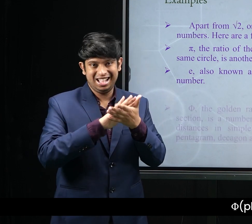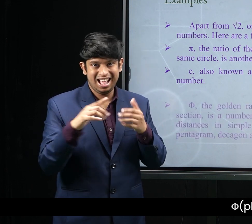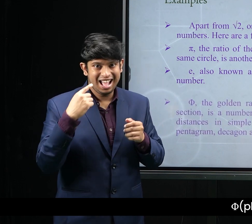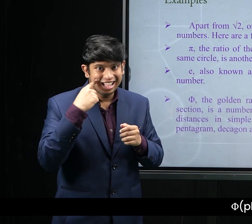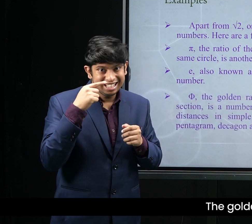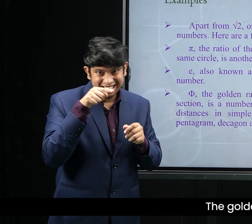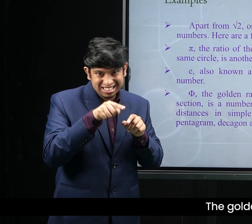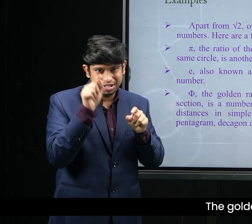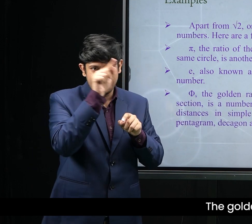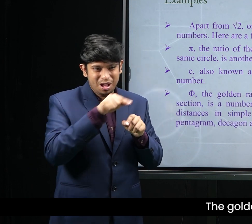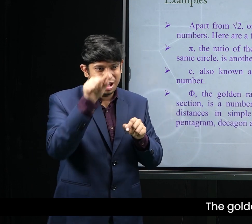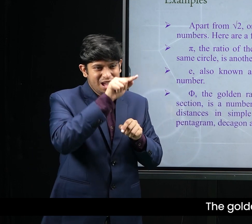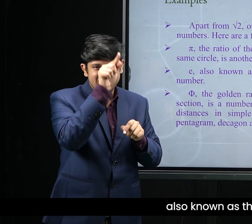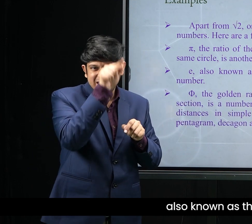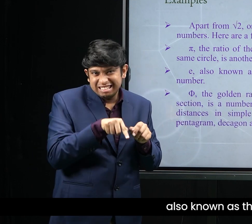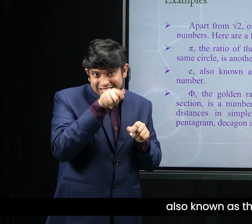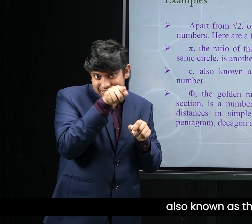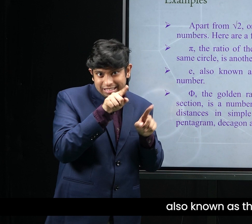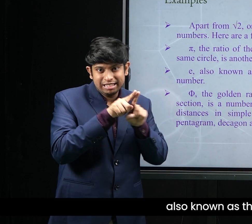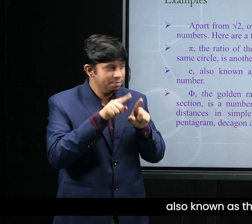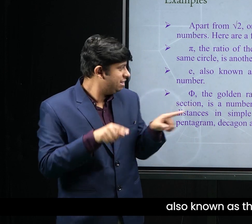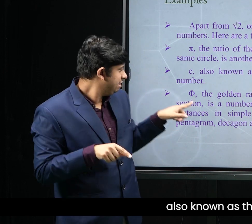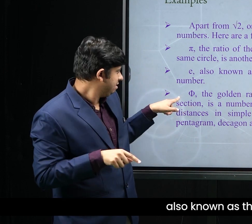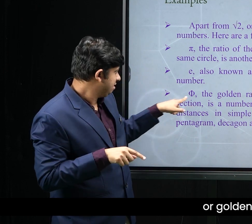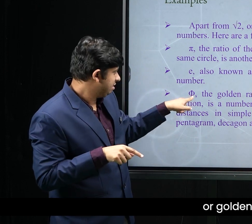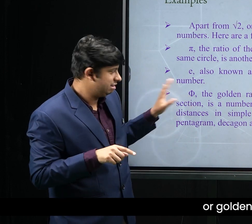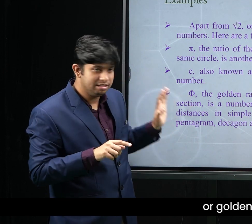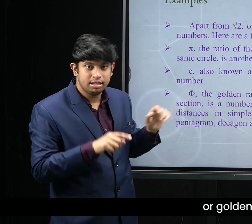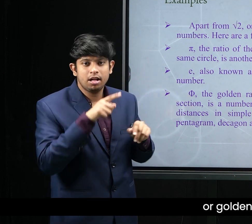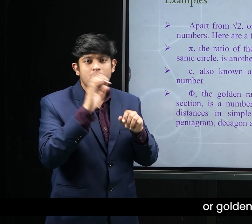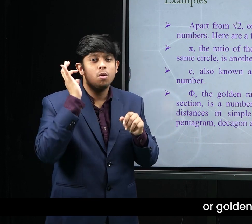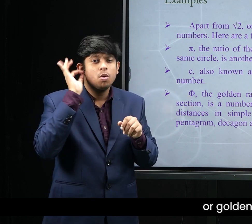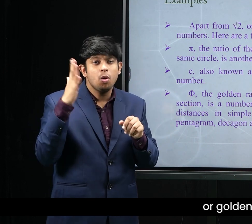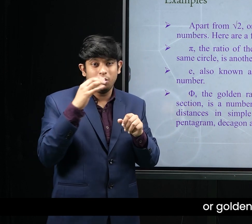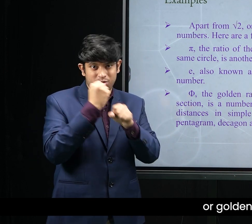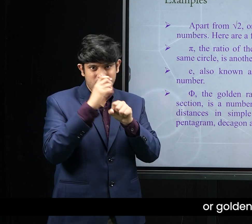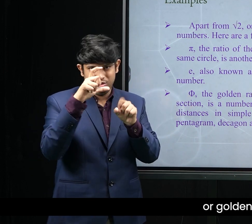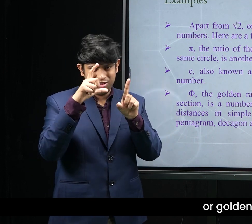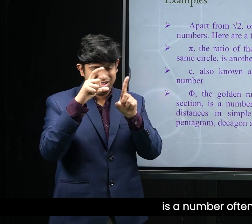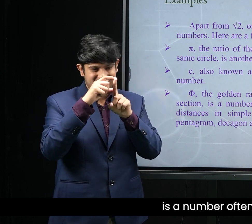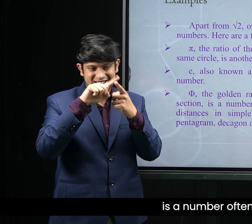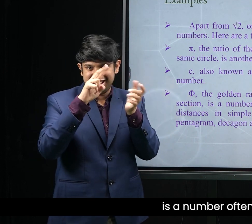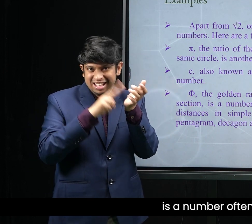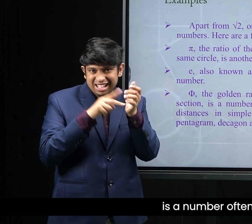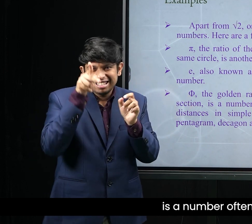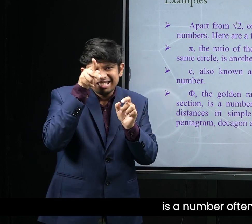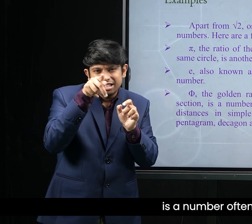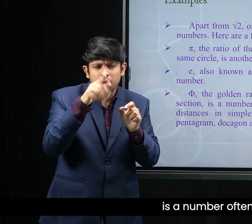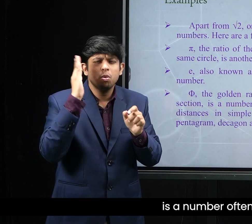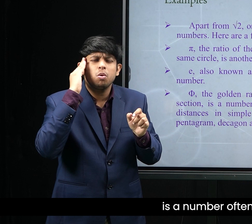Phi, the golden ratio, also known as the golden mean or golden section, is a number often stumbled